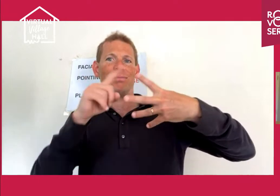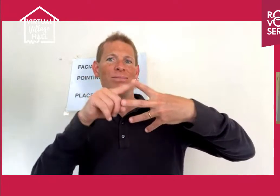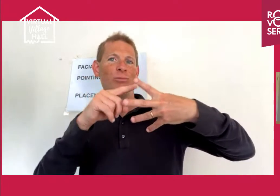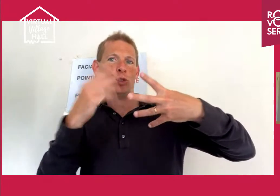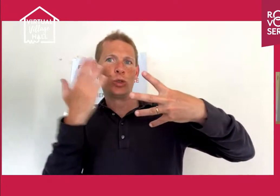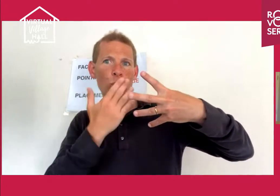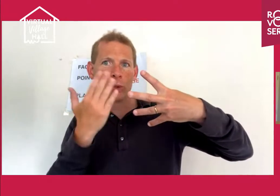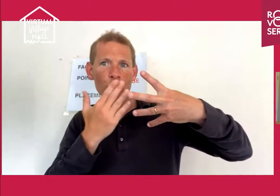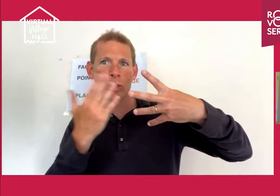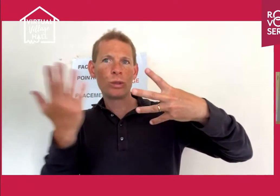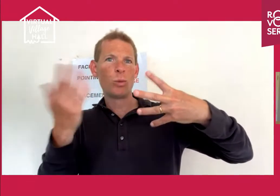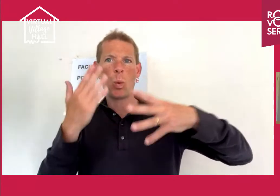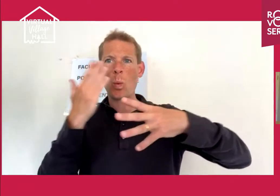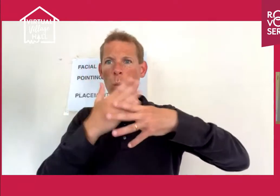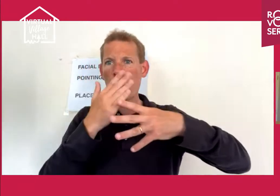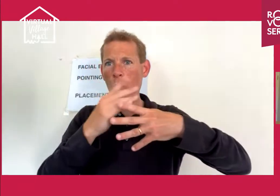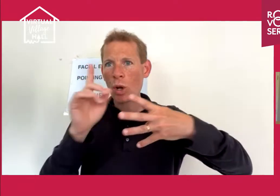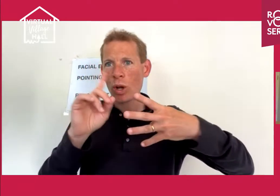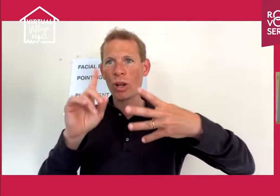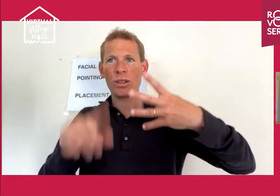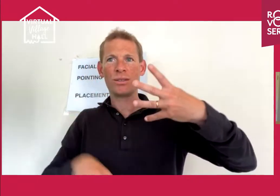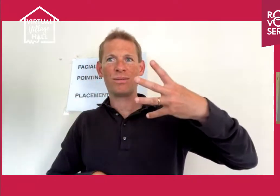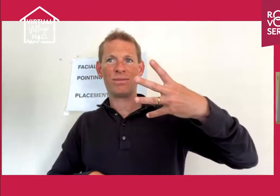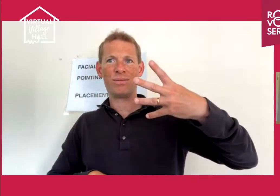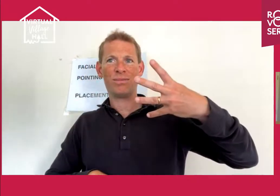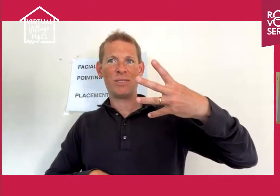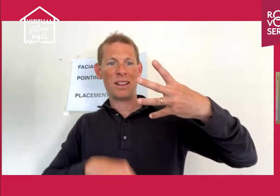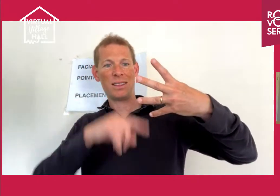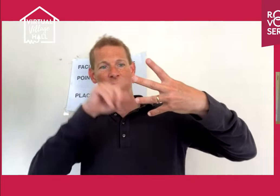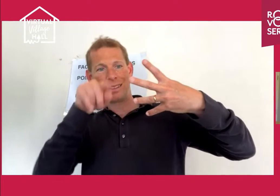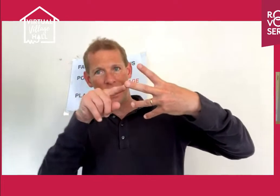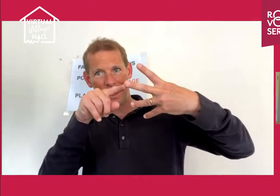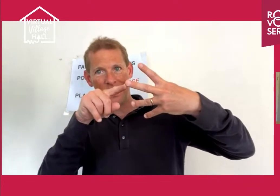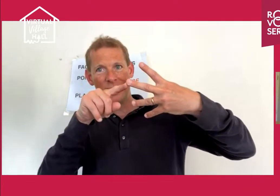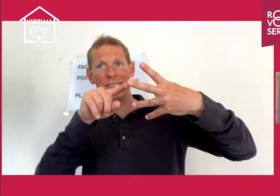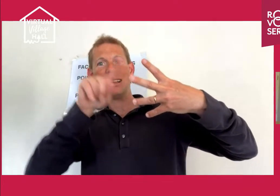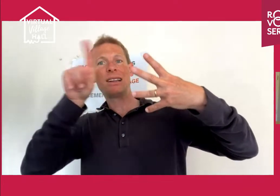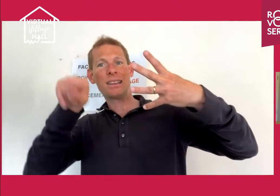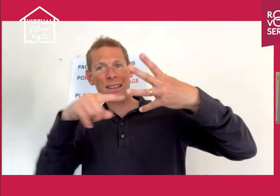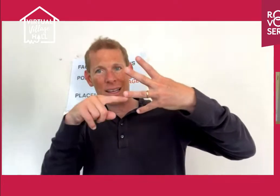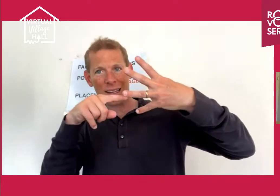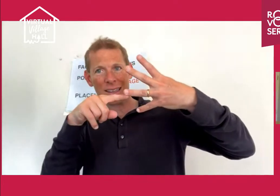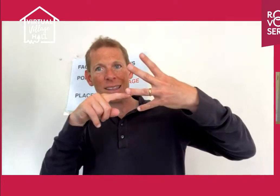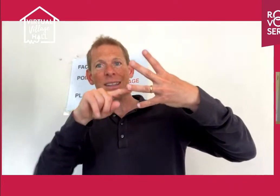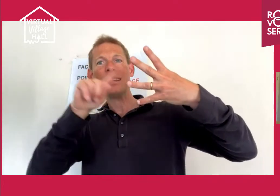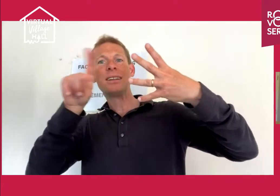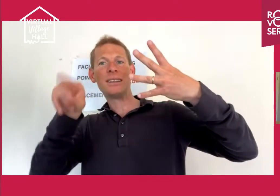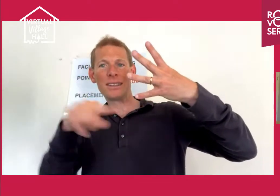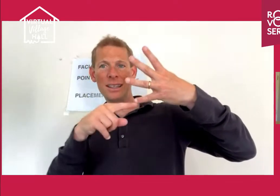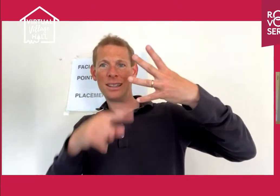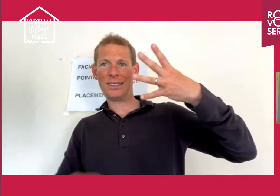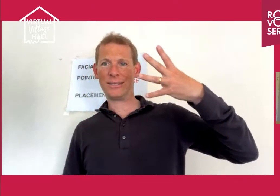their hobbies, what school they go to, what they work at, and then the second one. So you can do it like that as